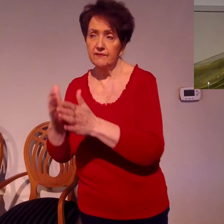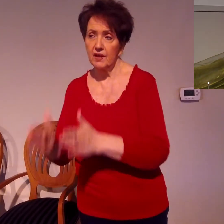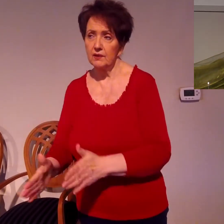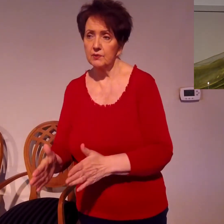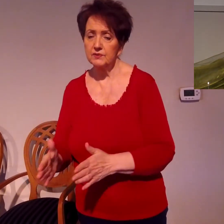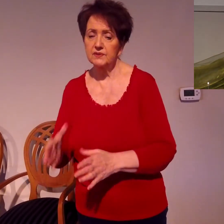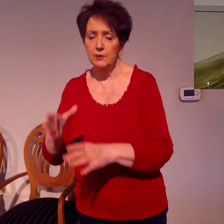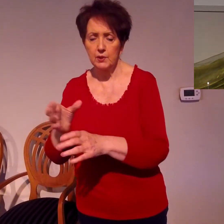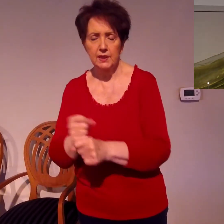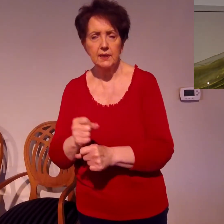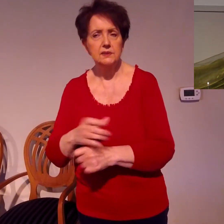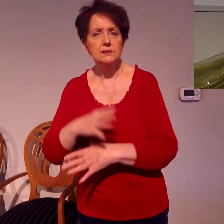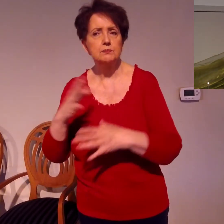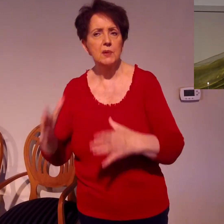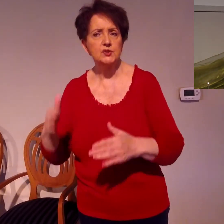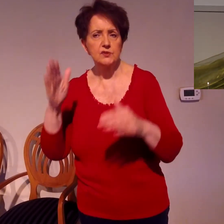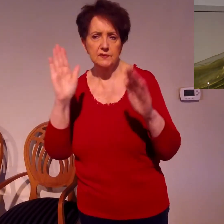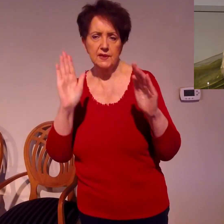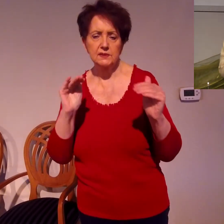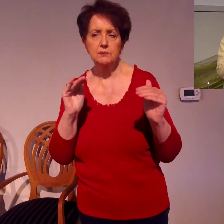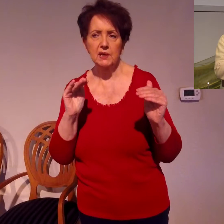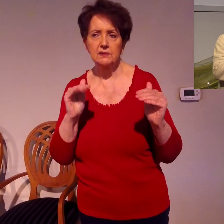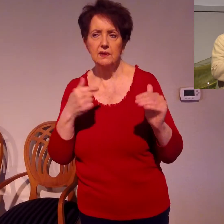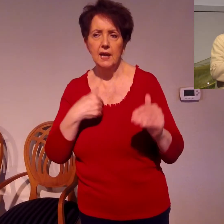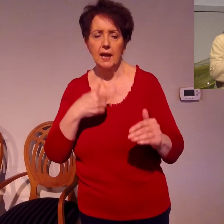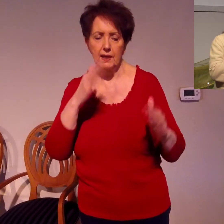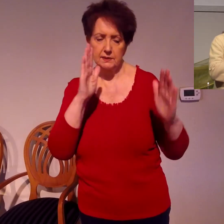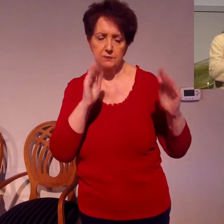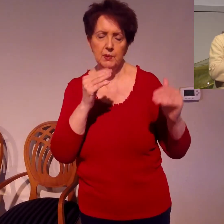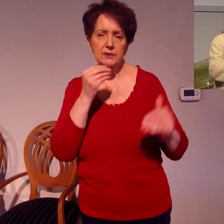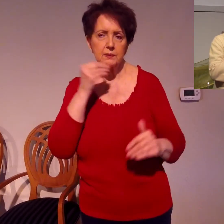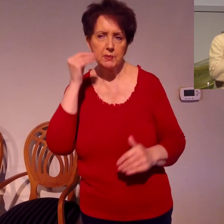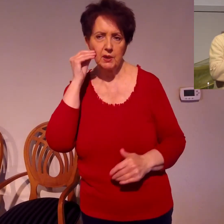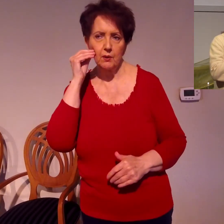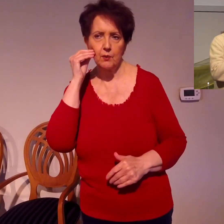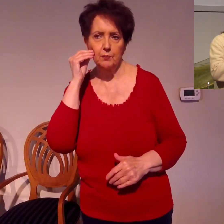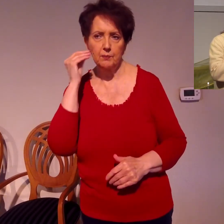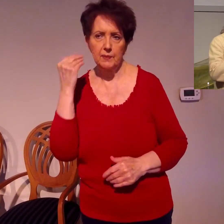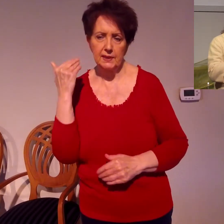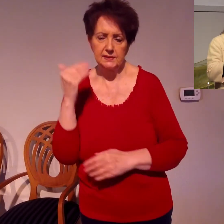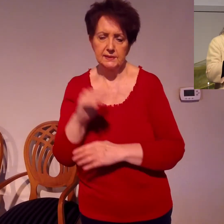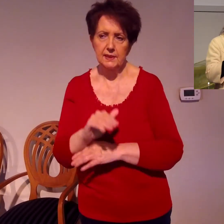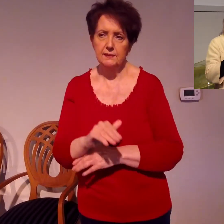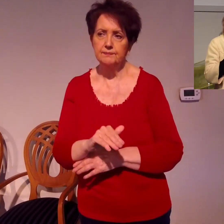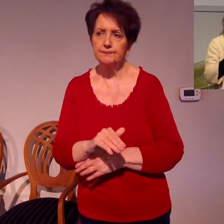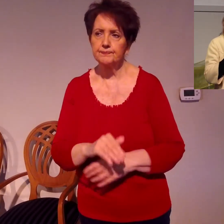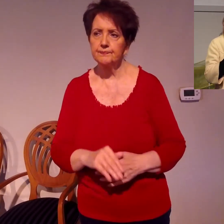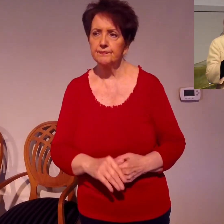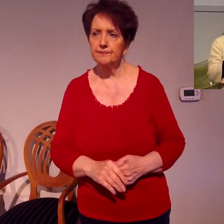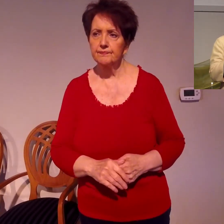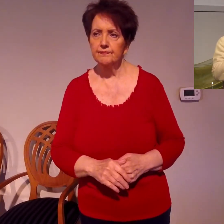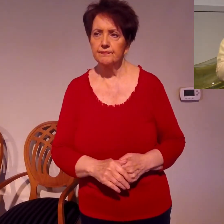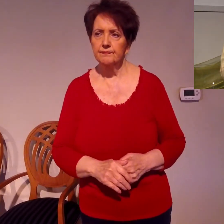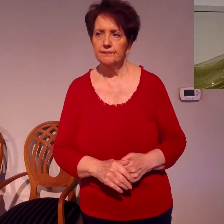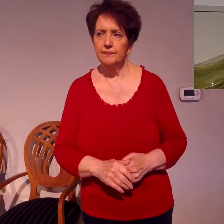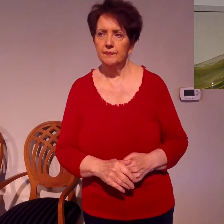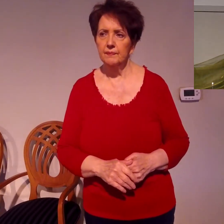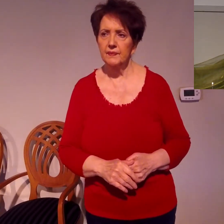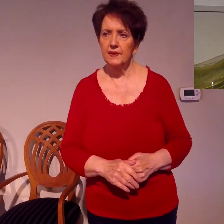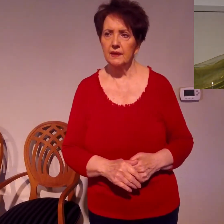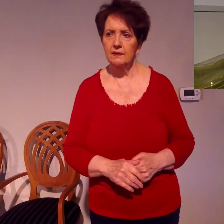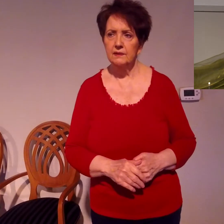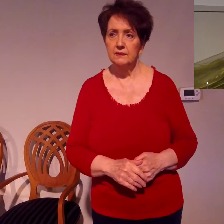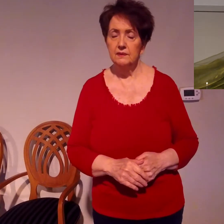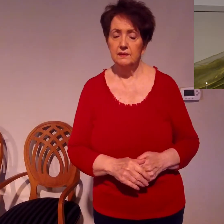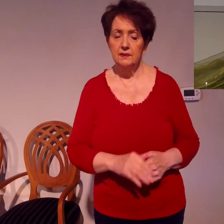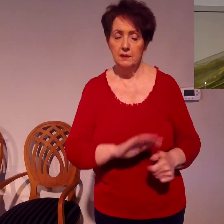they expected. I expected to be home. There was no ifs, ands, buts about it. Did I have a backup plan? Yeah, I